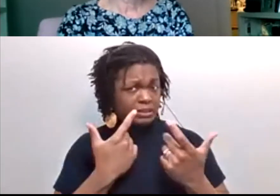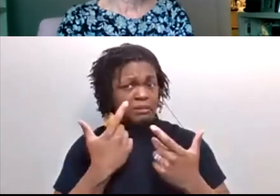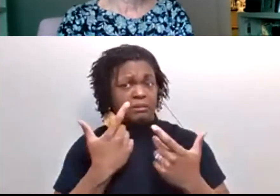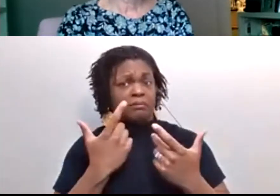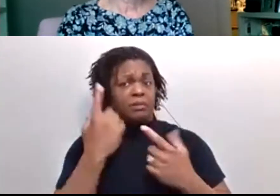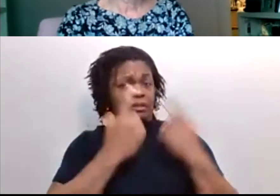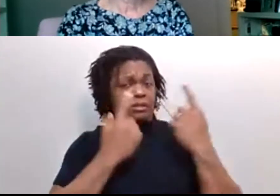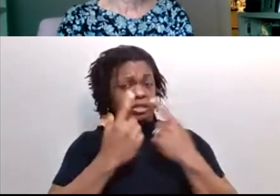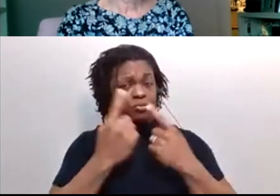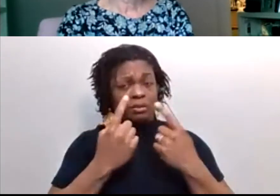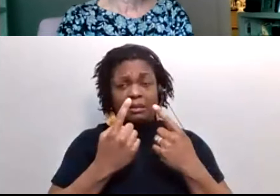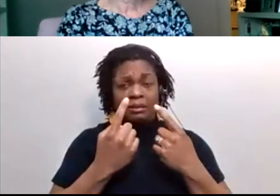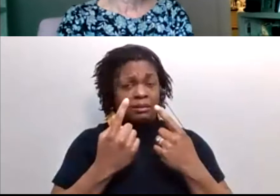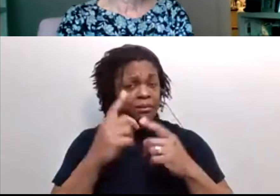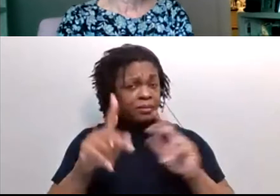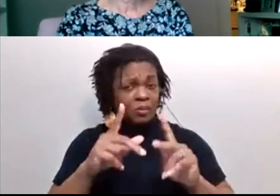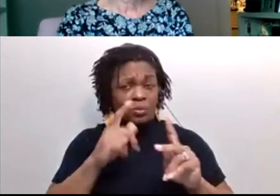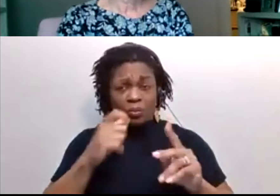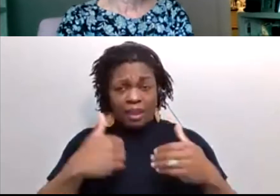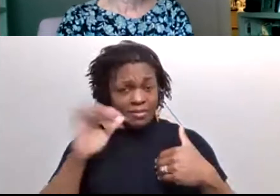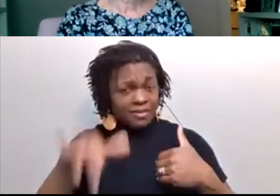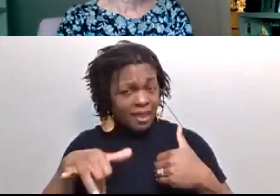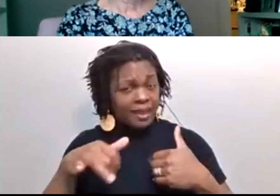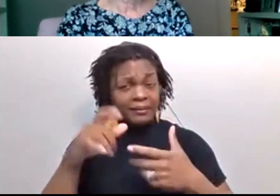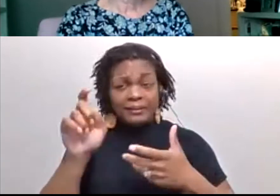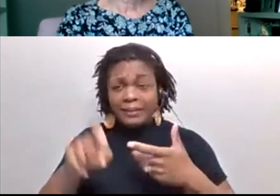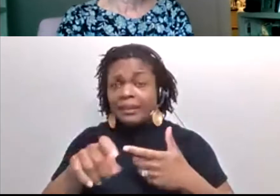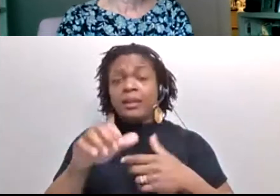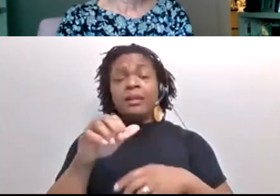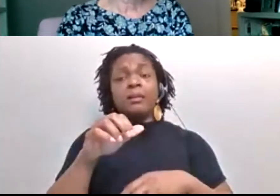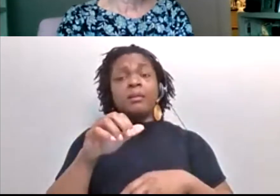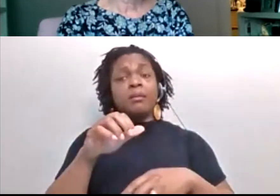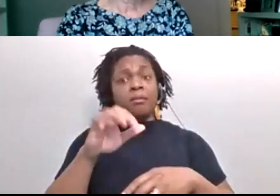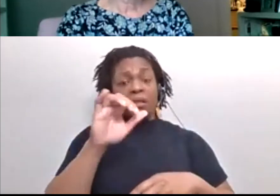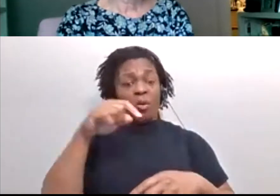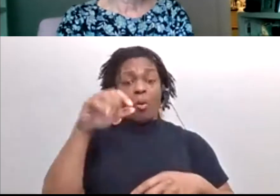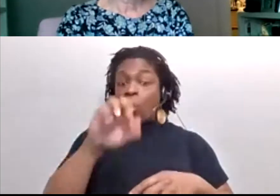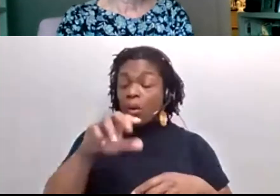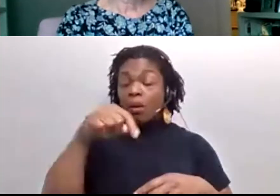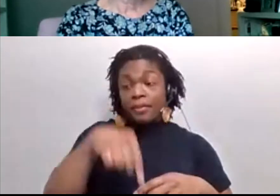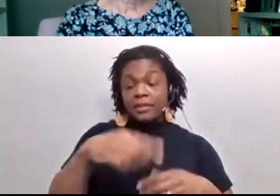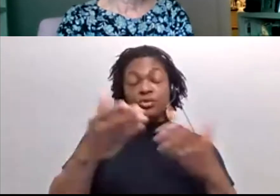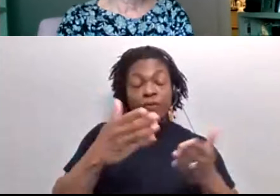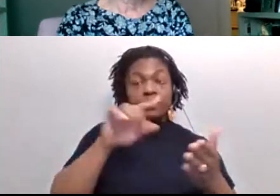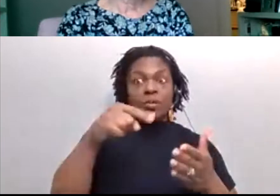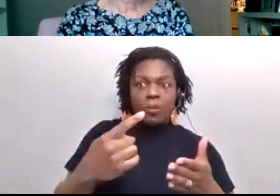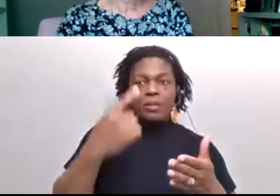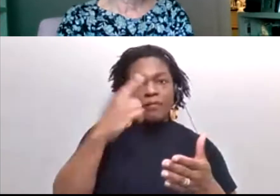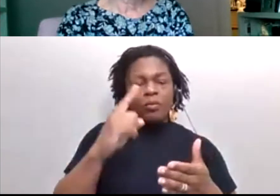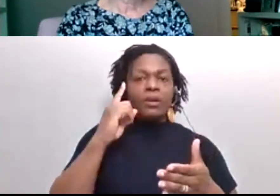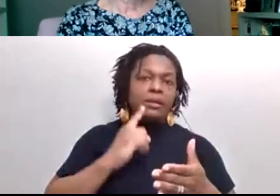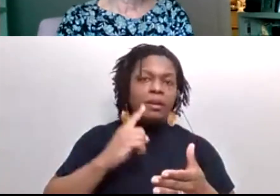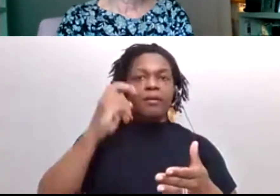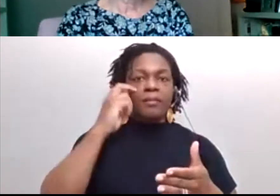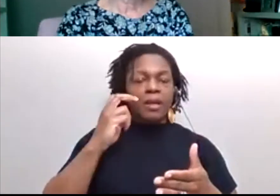consideration for that? And will these services that we're talking about right now only be for deaf, blind, hard of